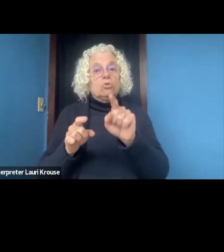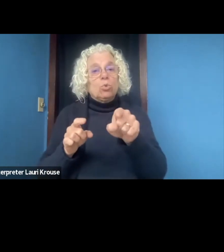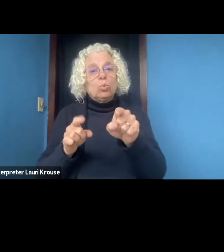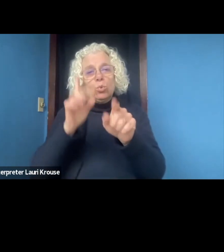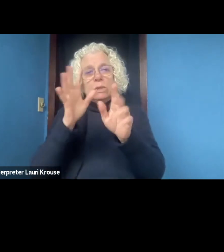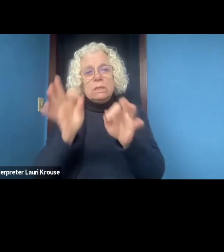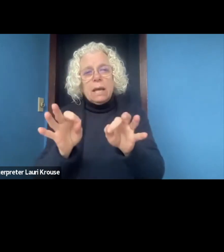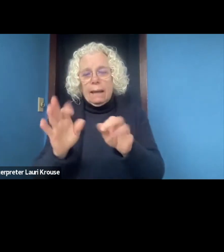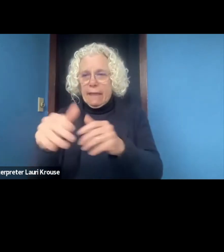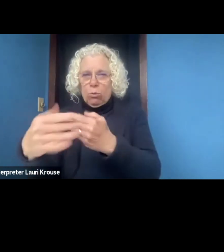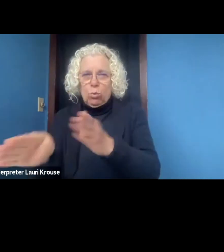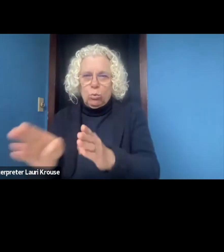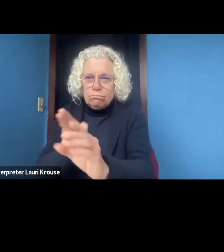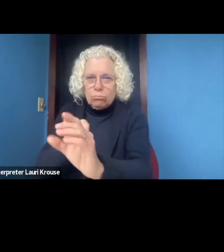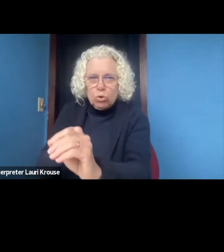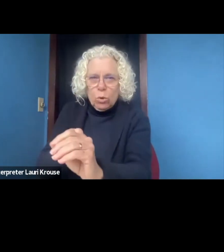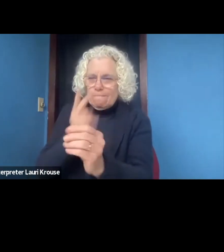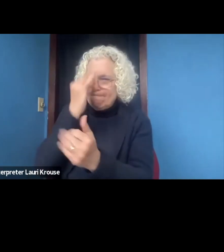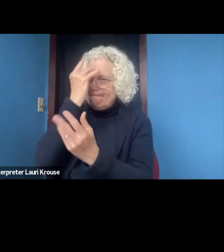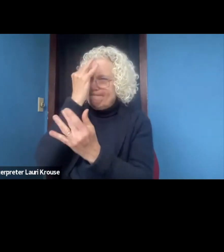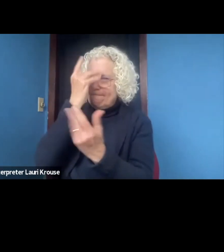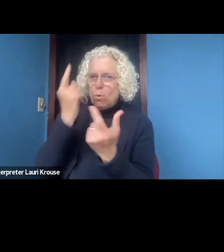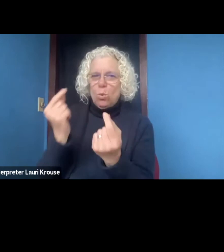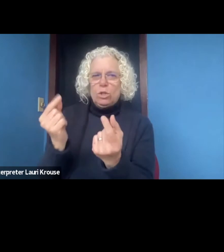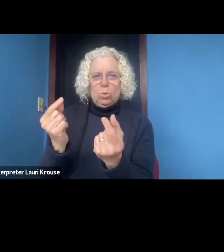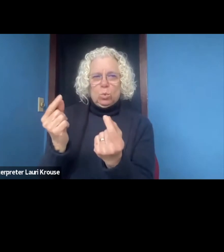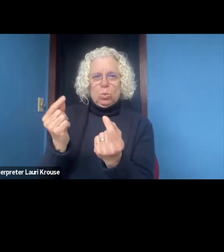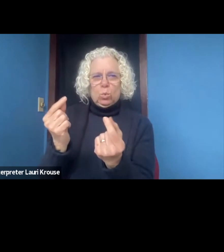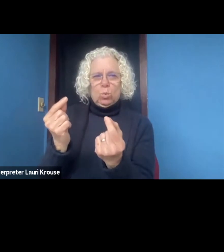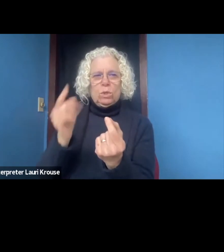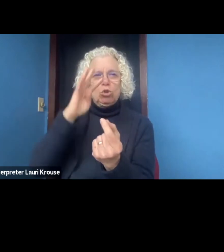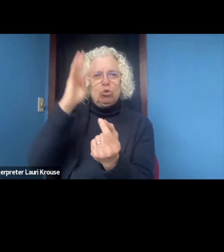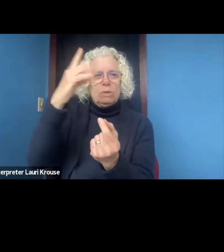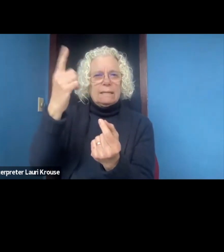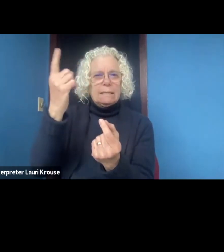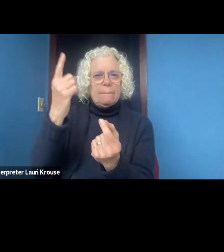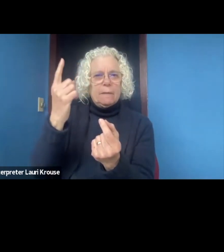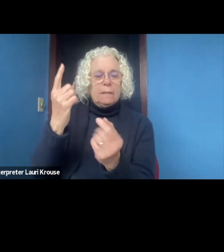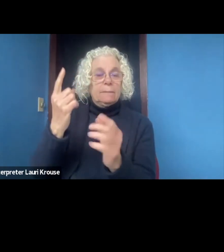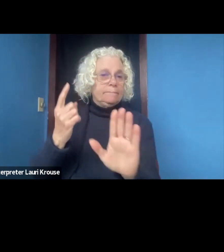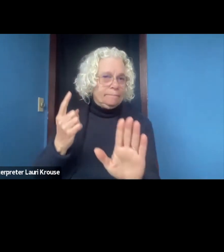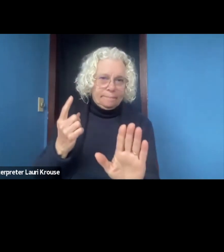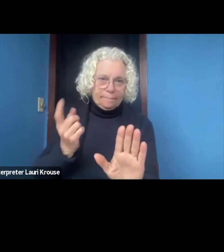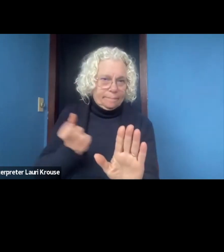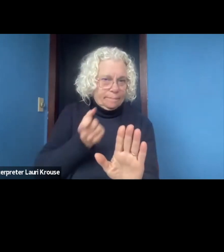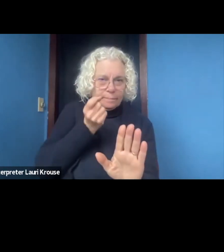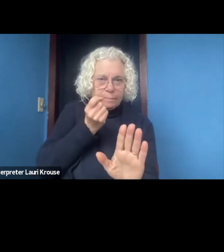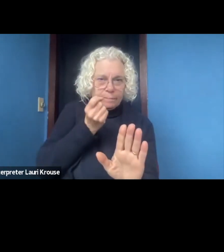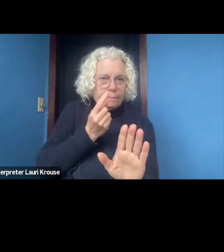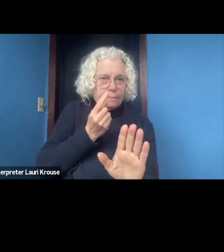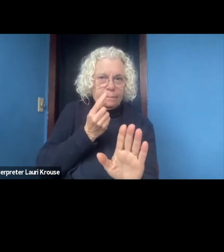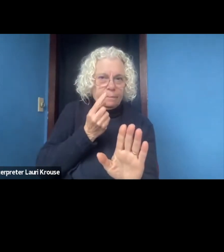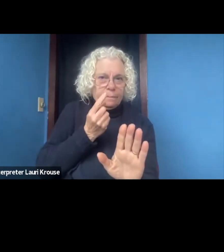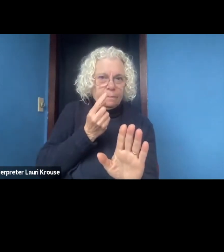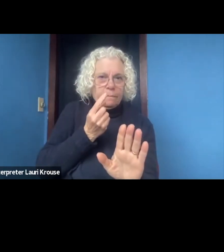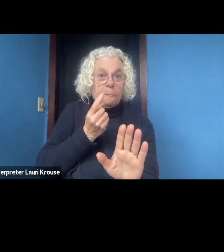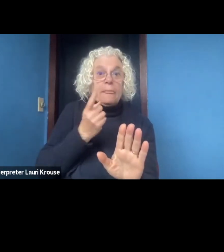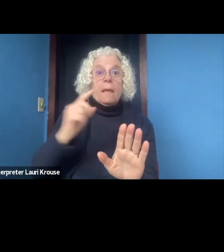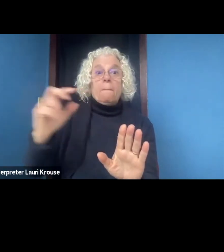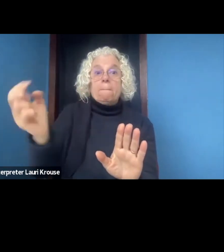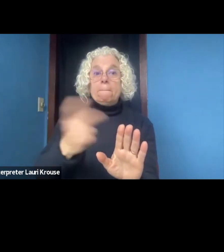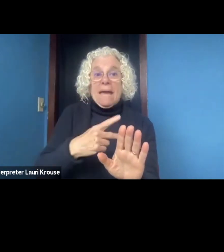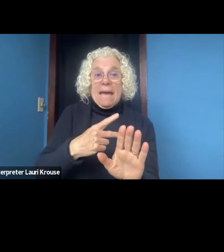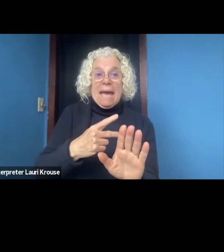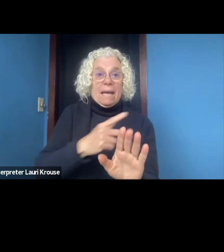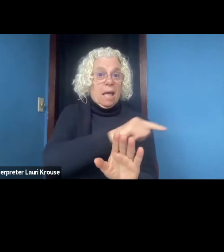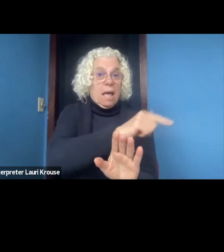to brainstorm and create together. And no worries, not everyone will get a chance